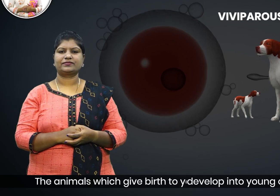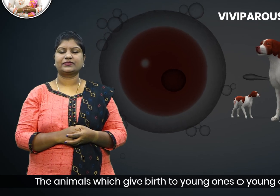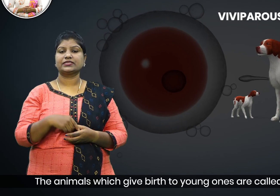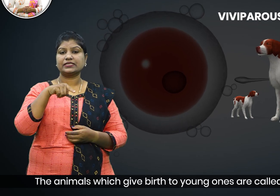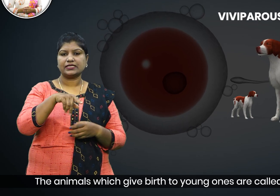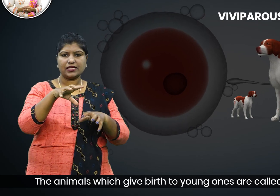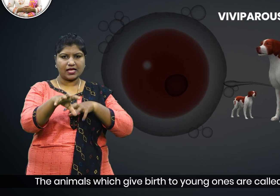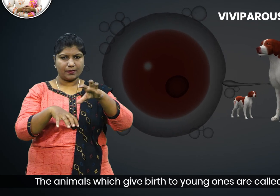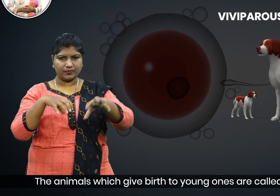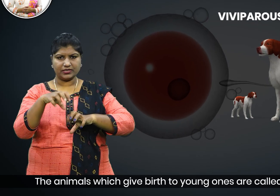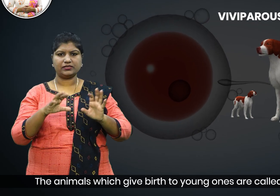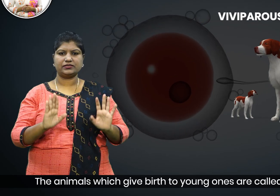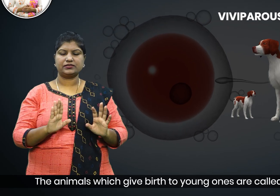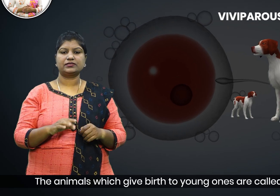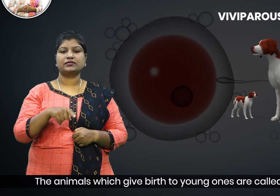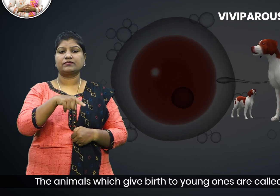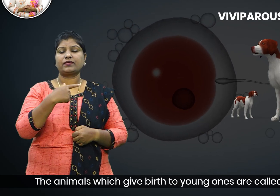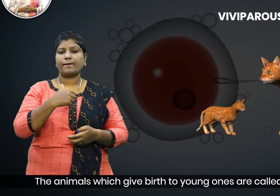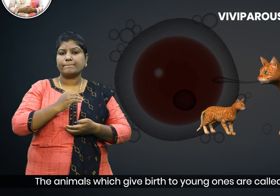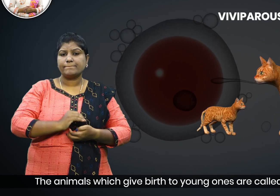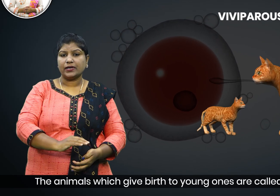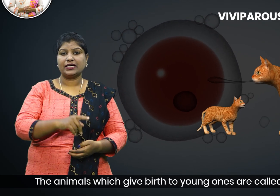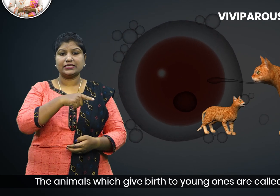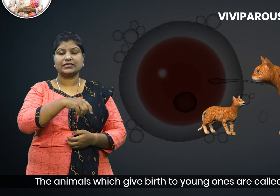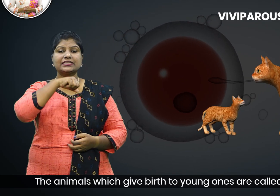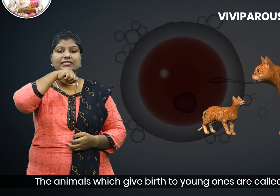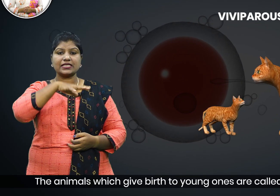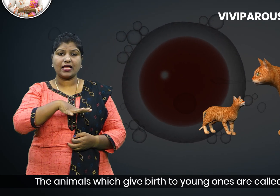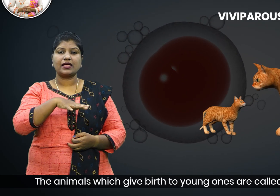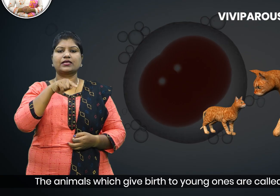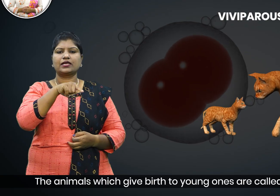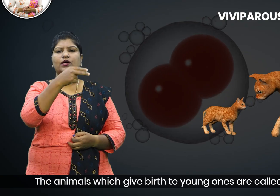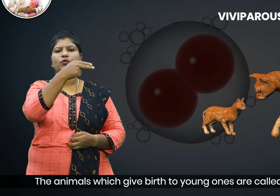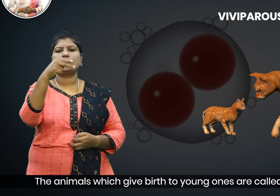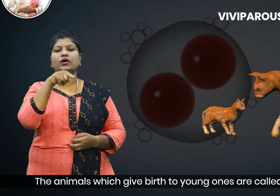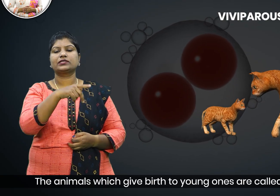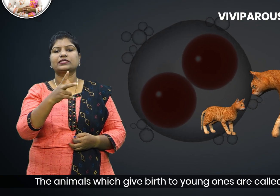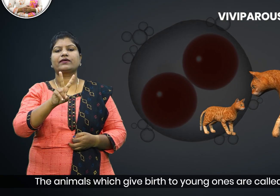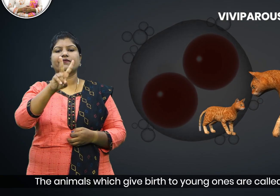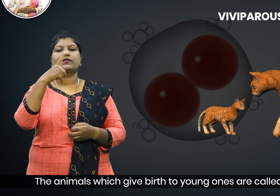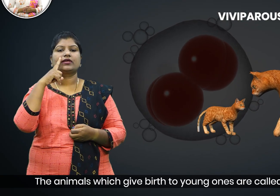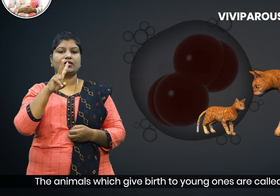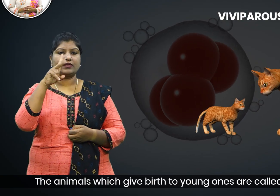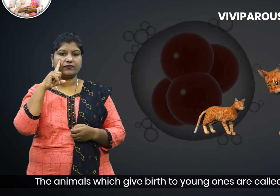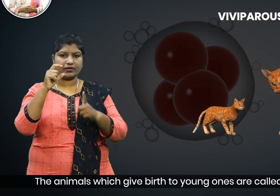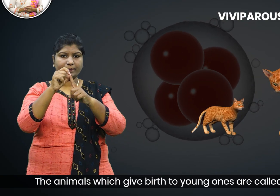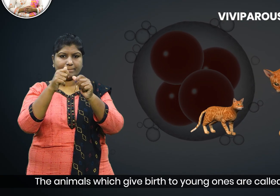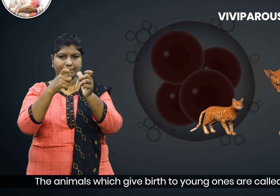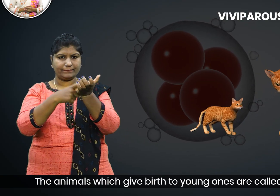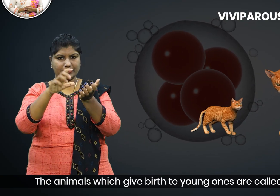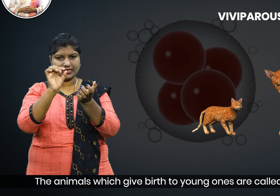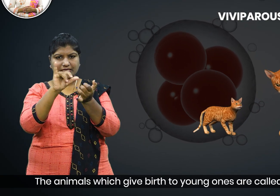The animals which give birth to young ones are called viviparous animals.